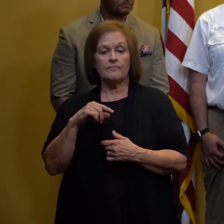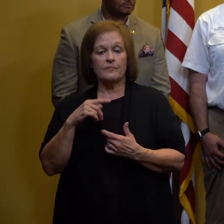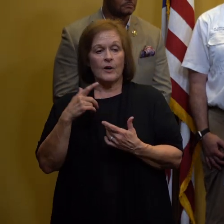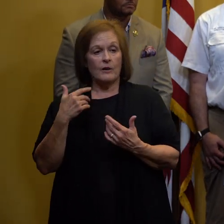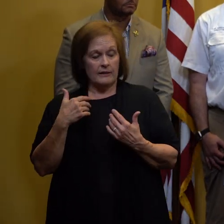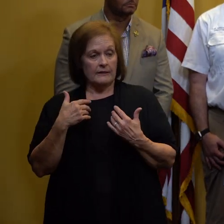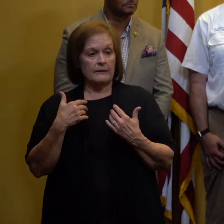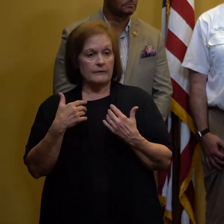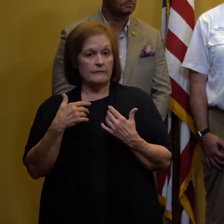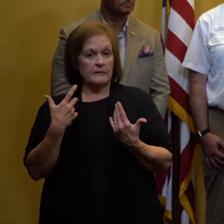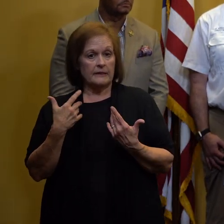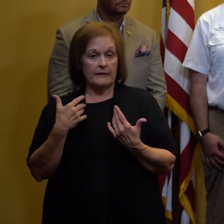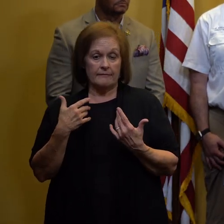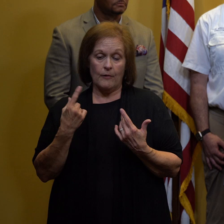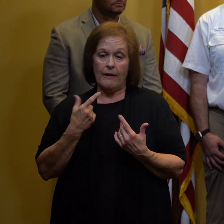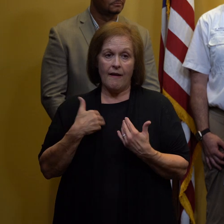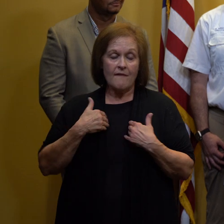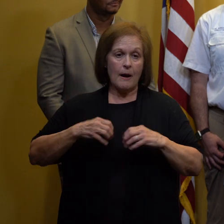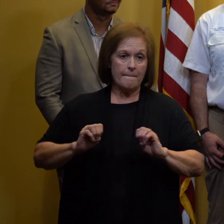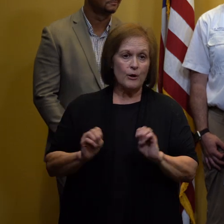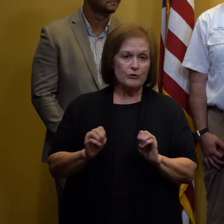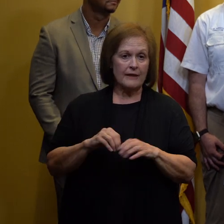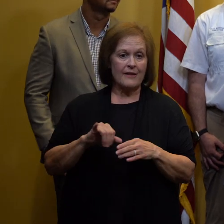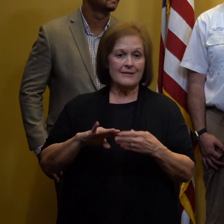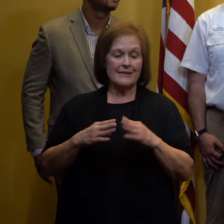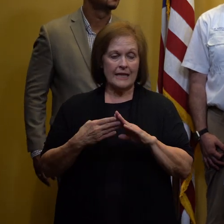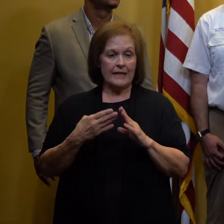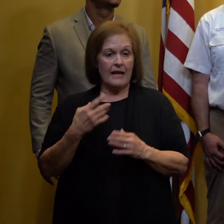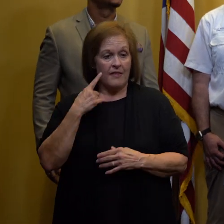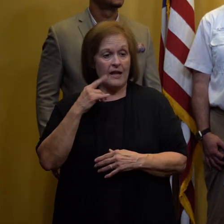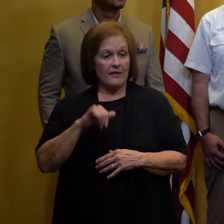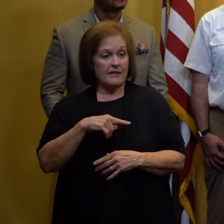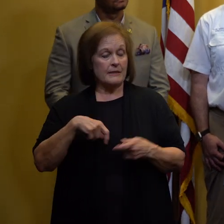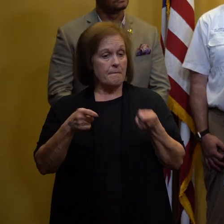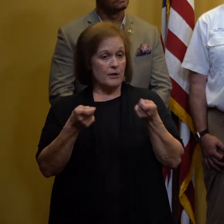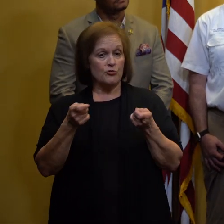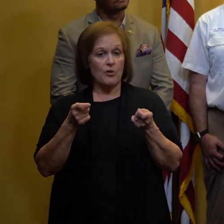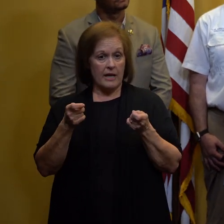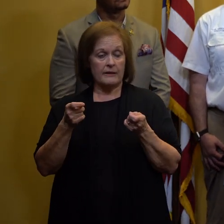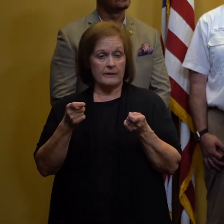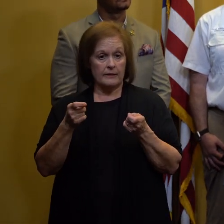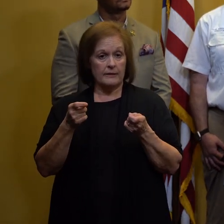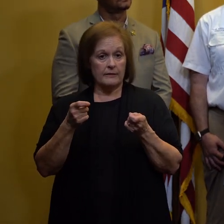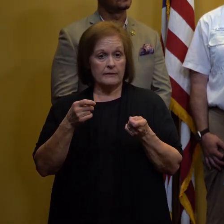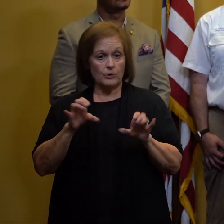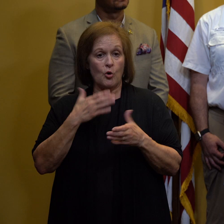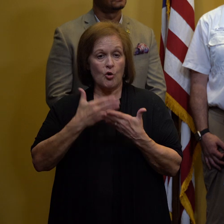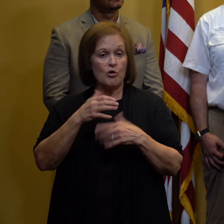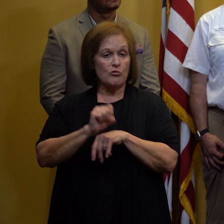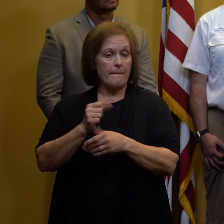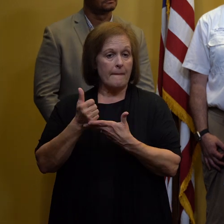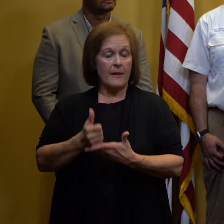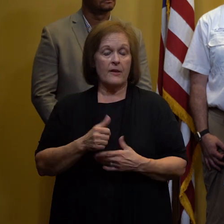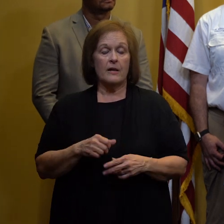shortage of emergencies in the city, and so I think this administration has definitely proven its worth when it comes to responding to that. Extreme